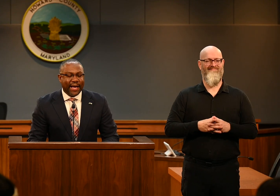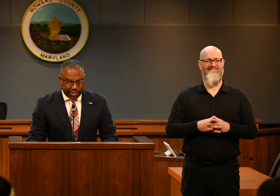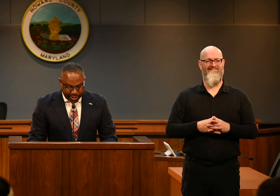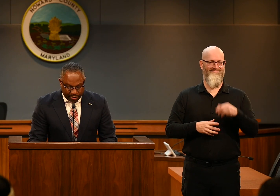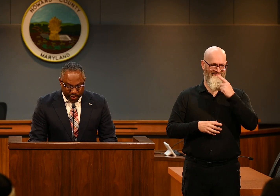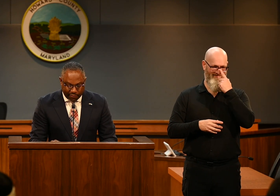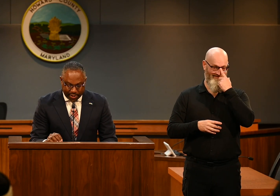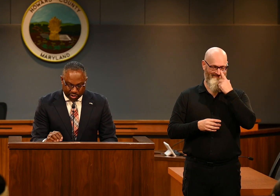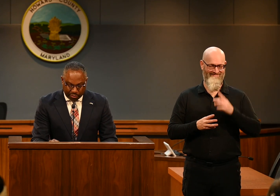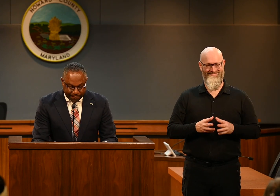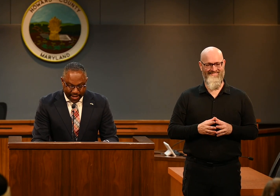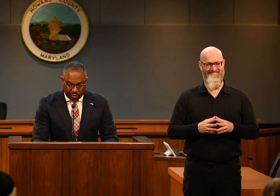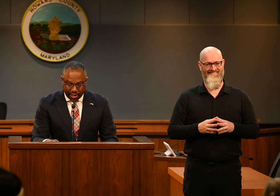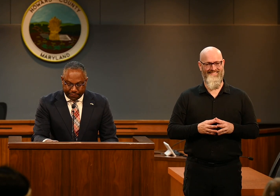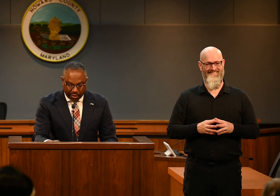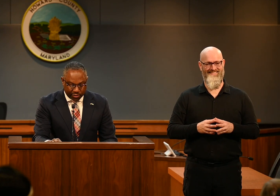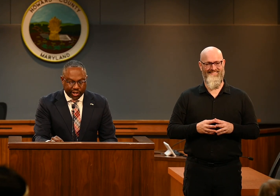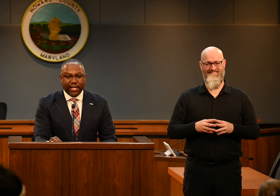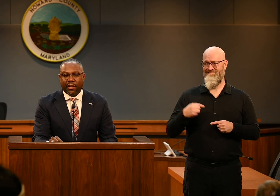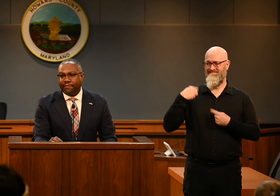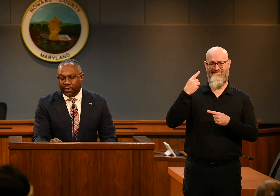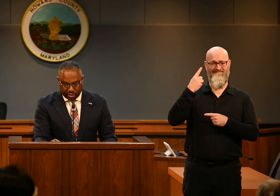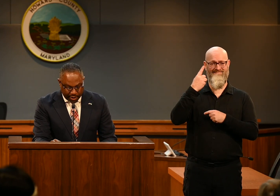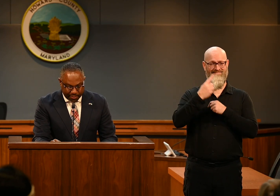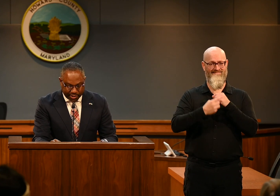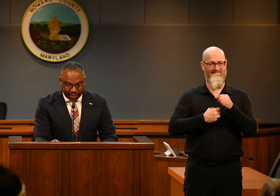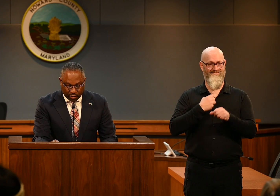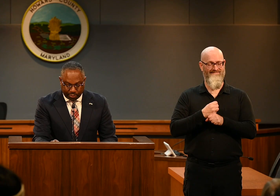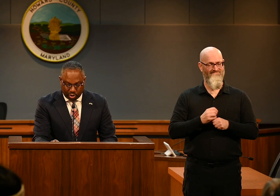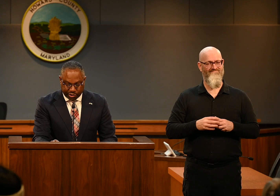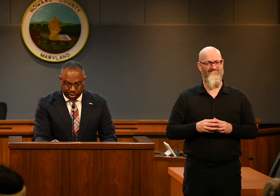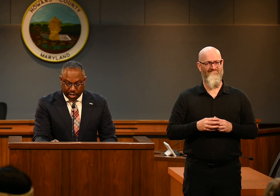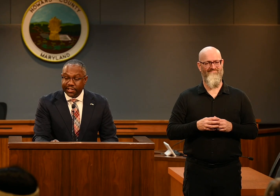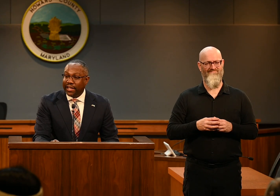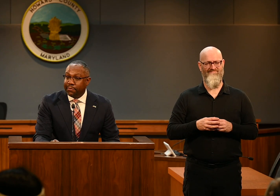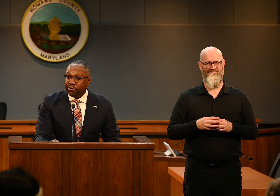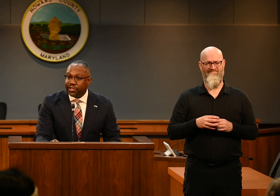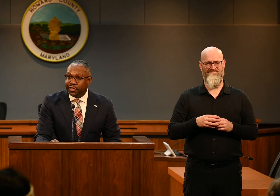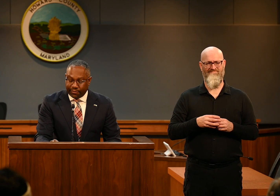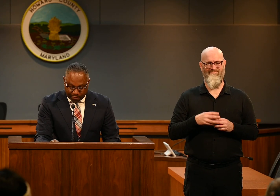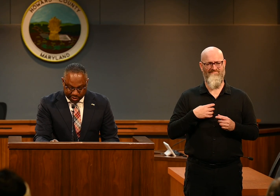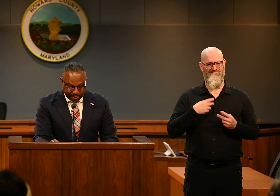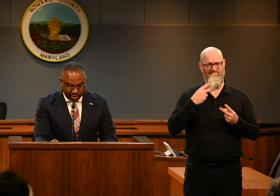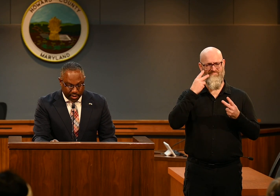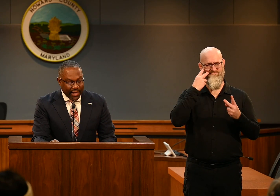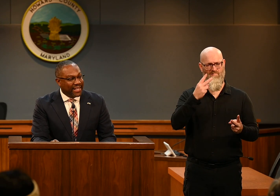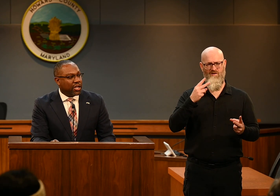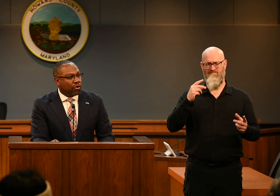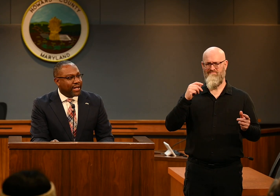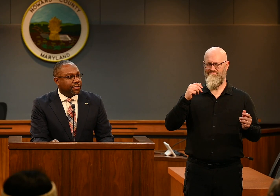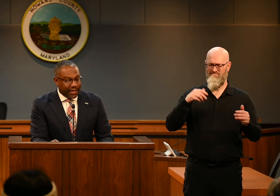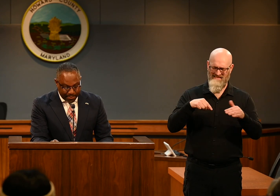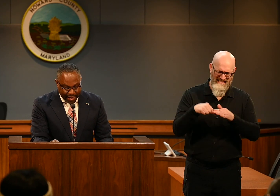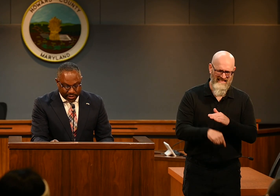Over the past year, we have witnessed a profound and fundamental change in our federal government's legal approach to immigration enforcement and